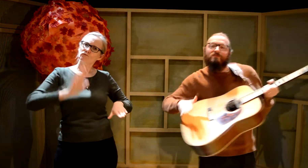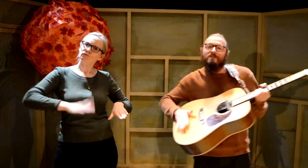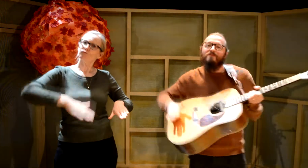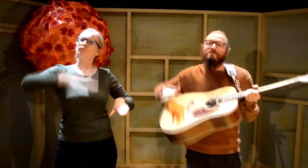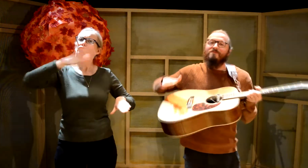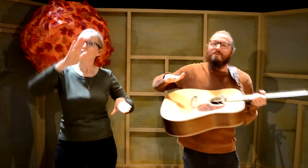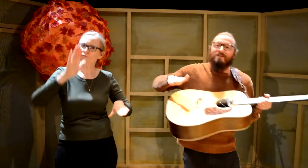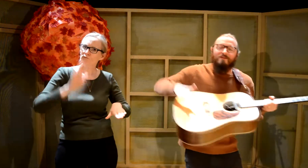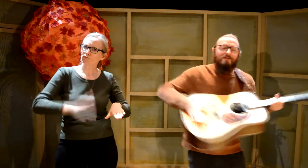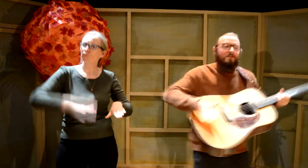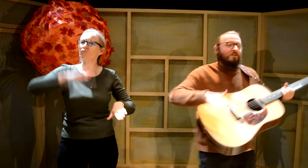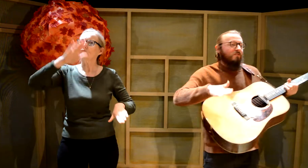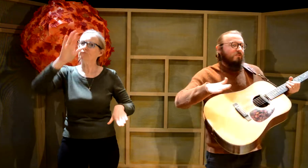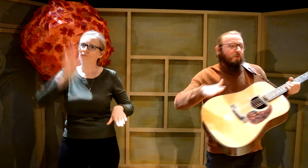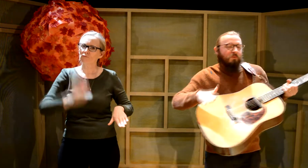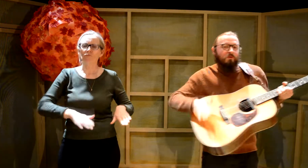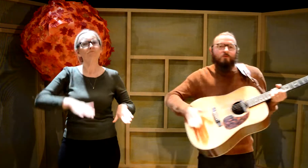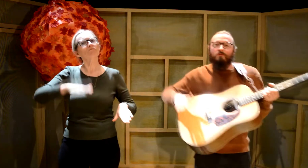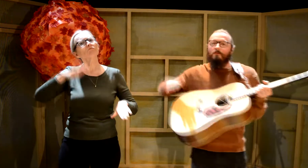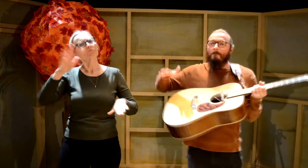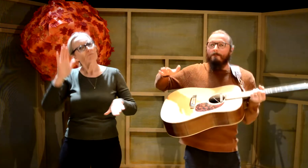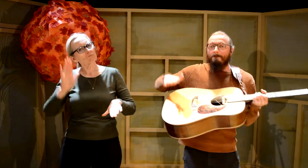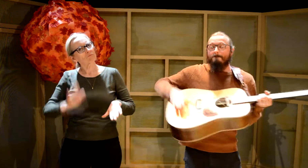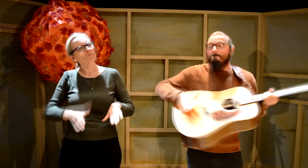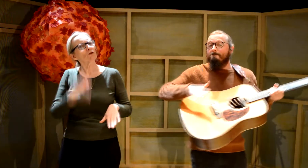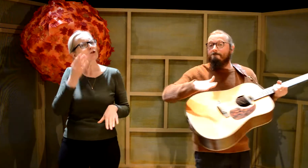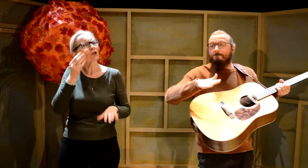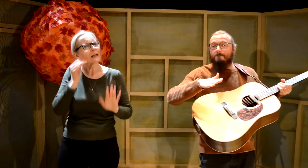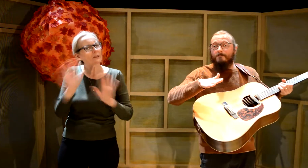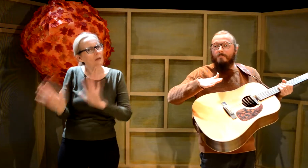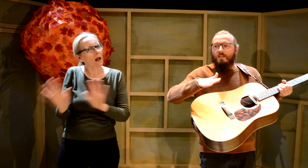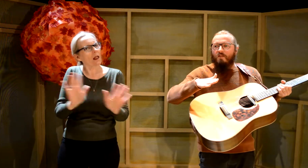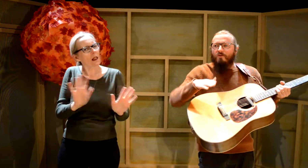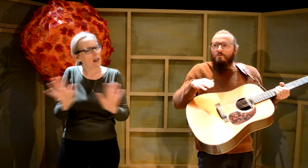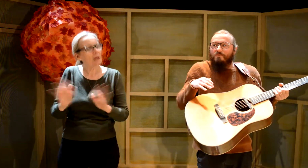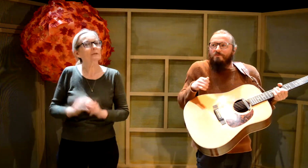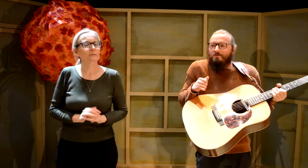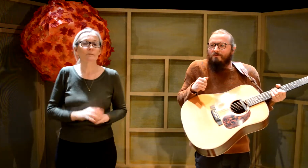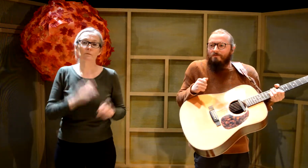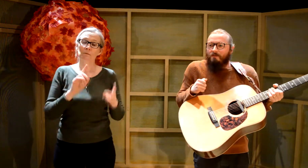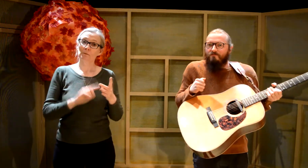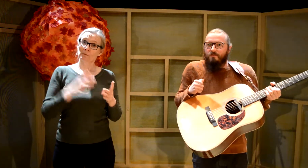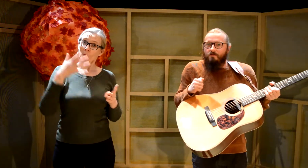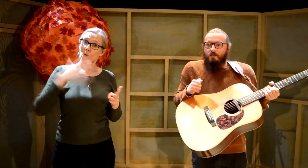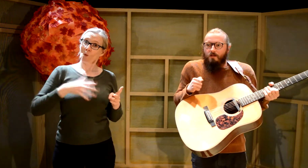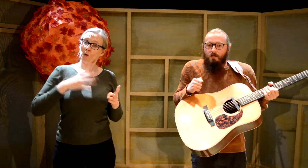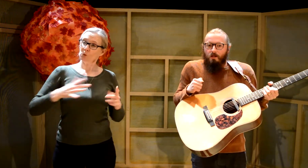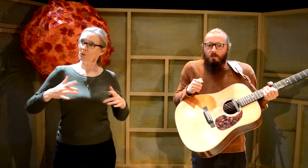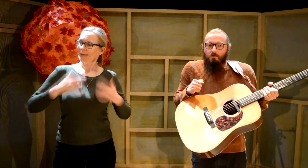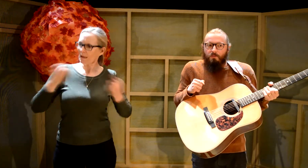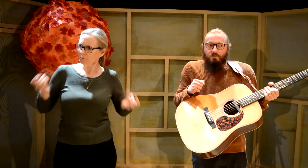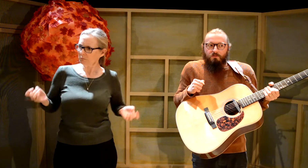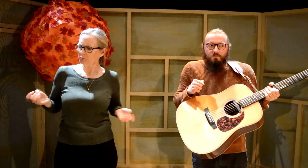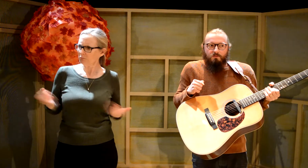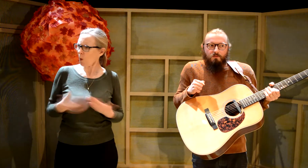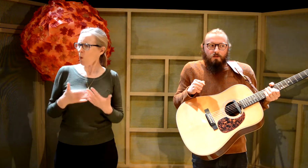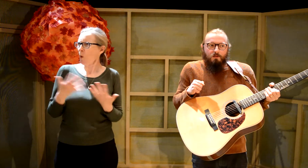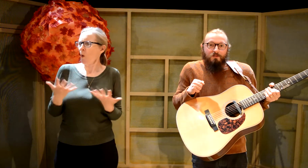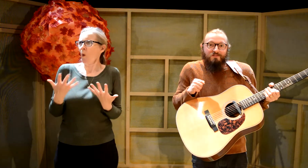gentle rhythm to my percussion. If I wanted to maybe feel a little